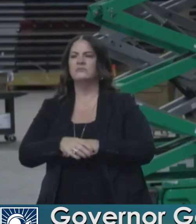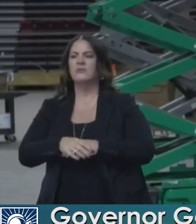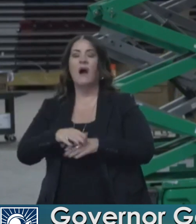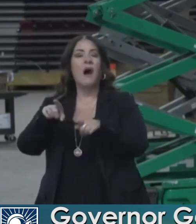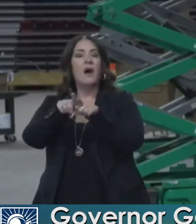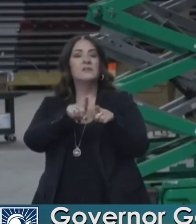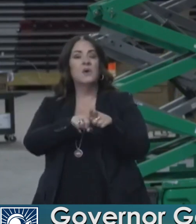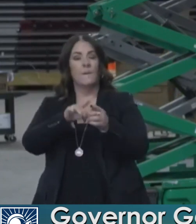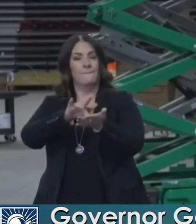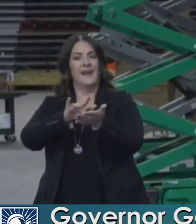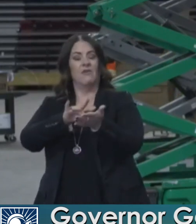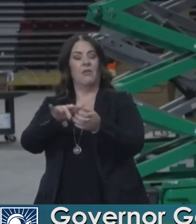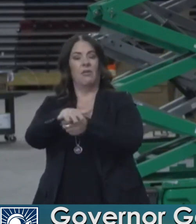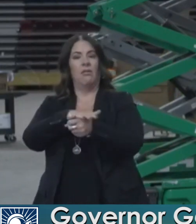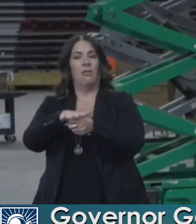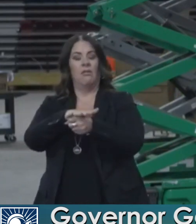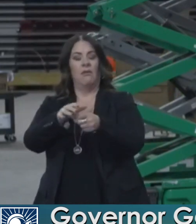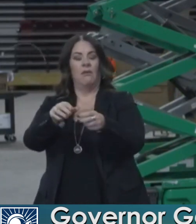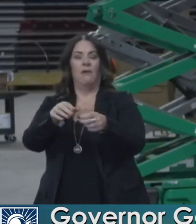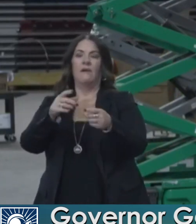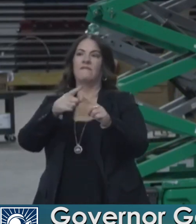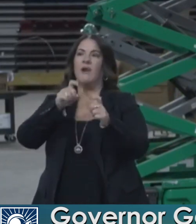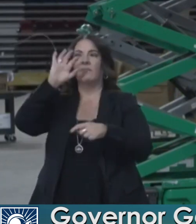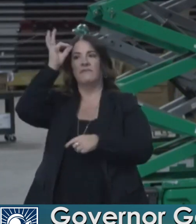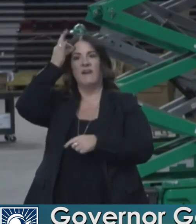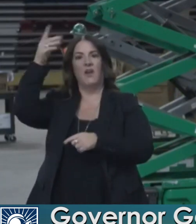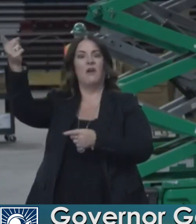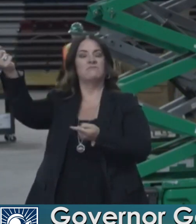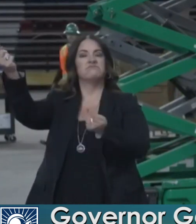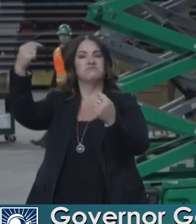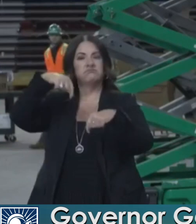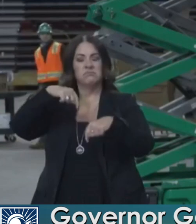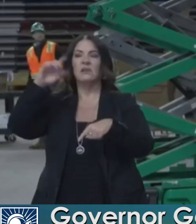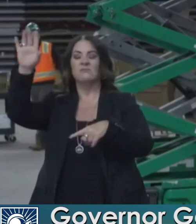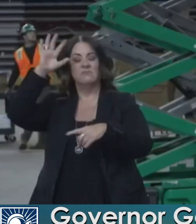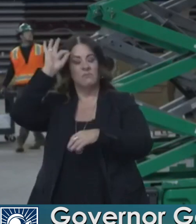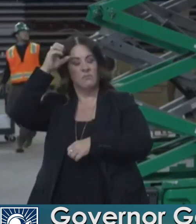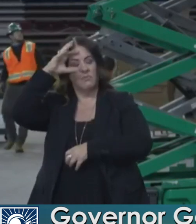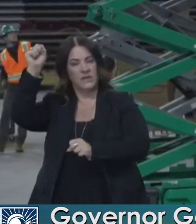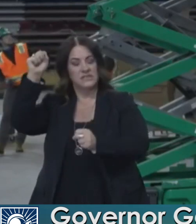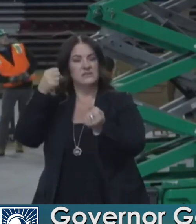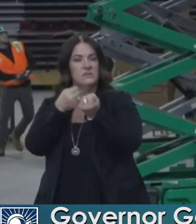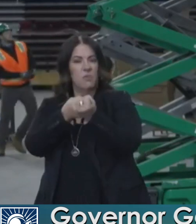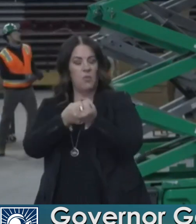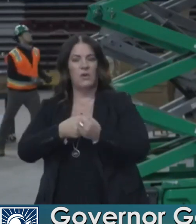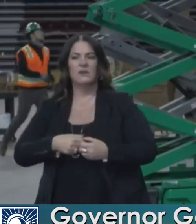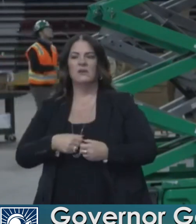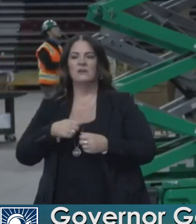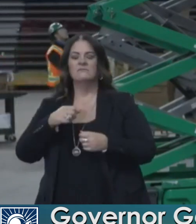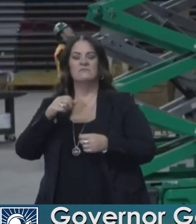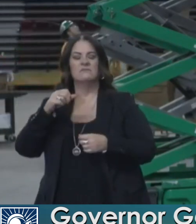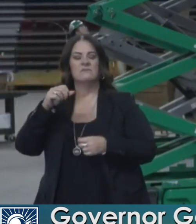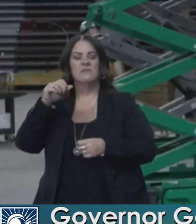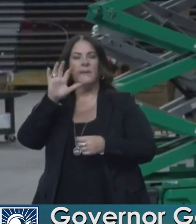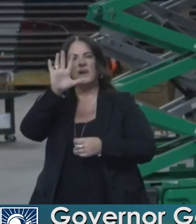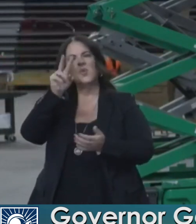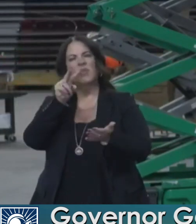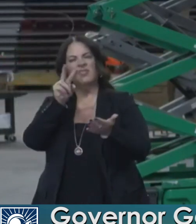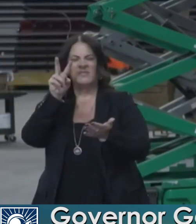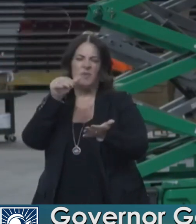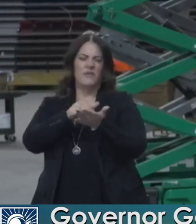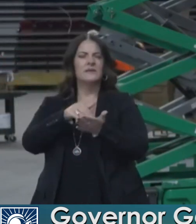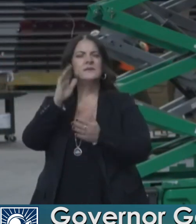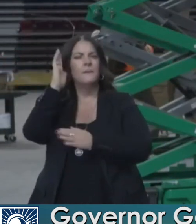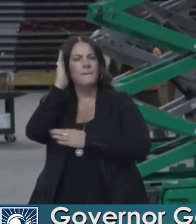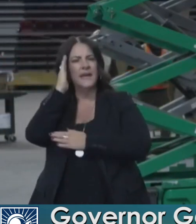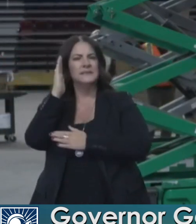stations that came from the federal government with the support of the president, 2,000 beds as part of